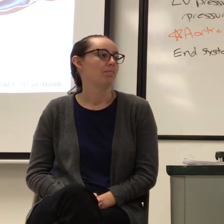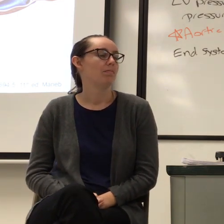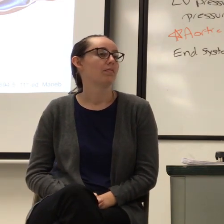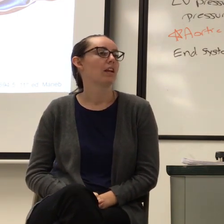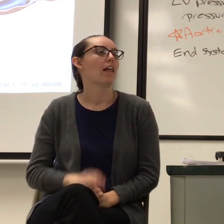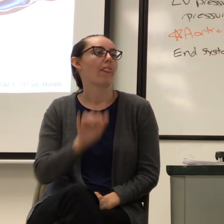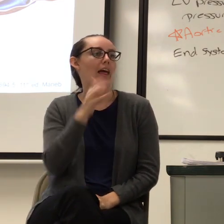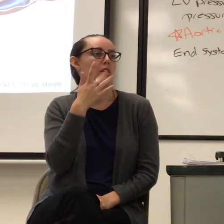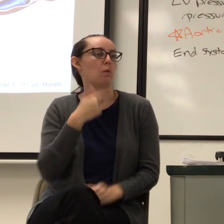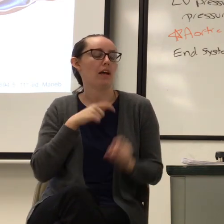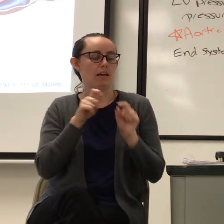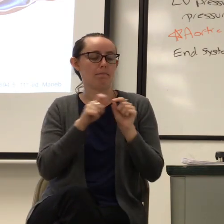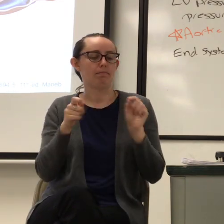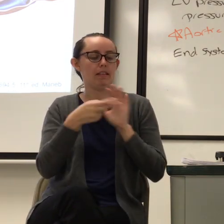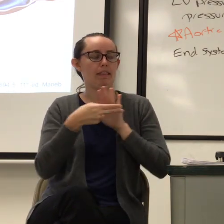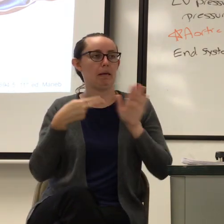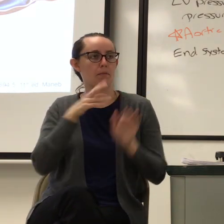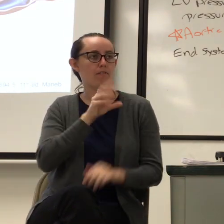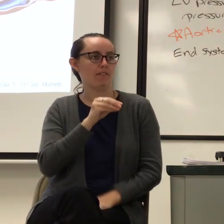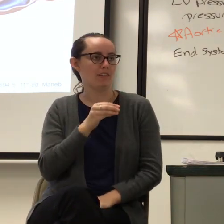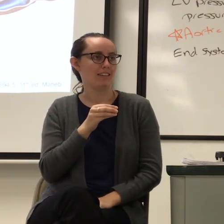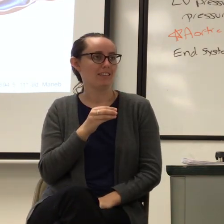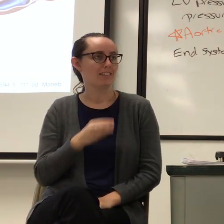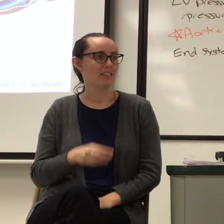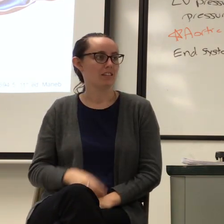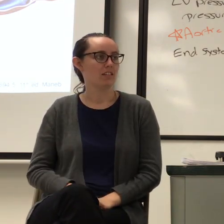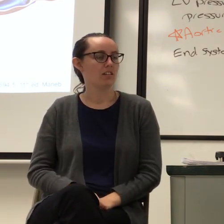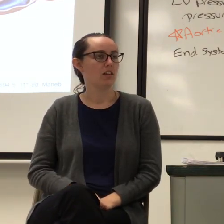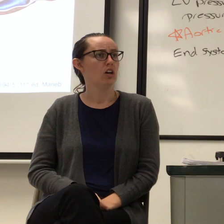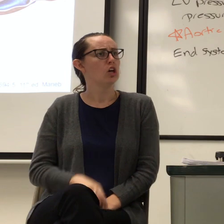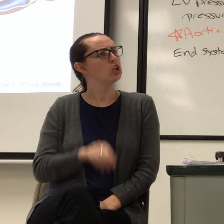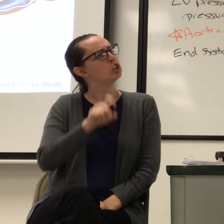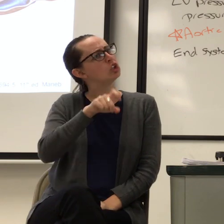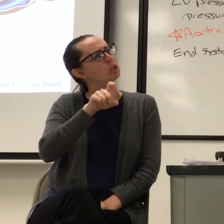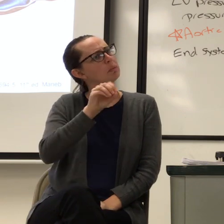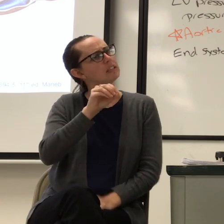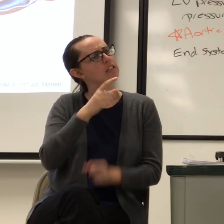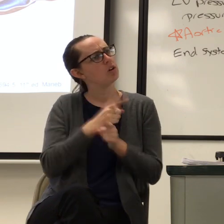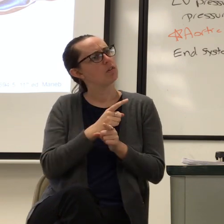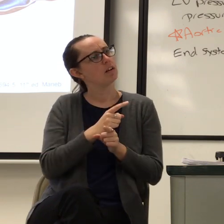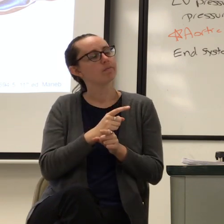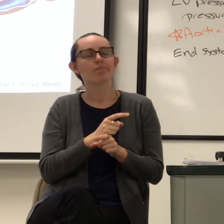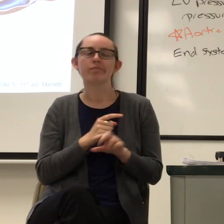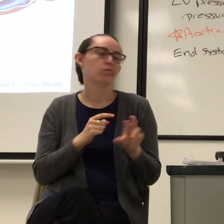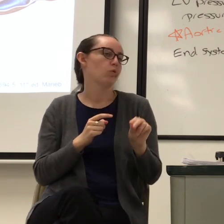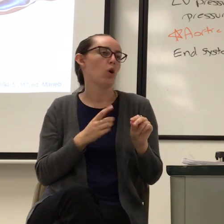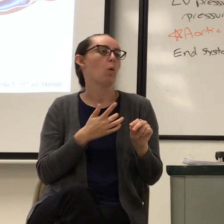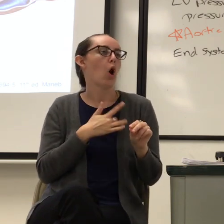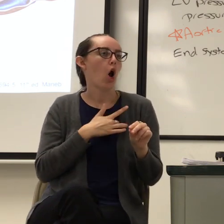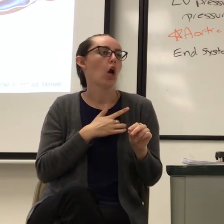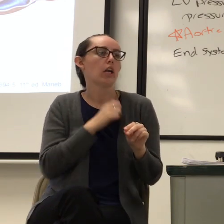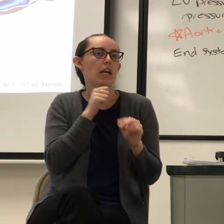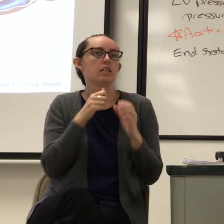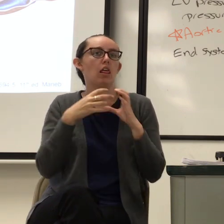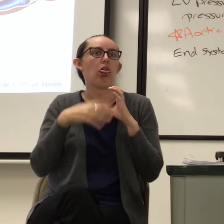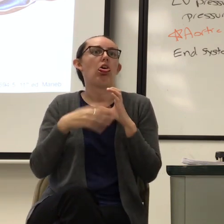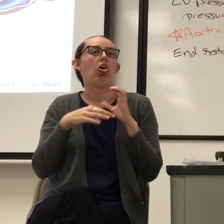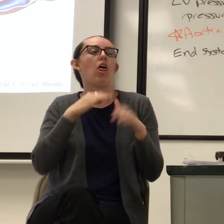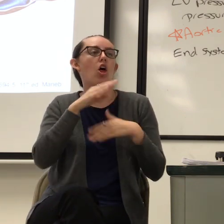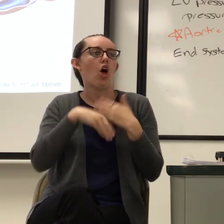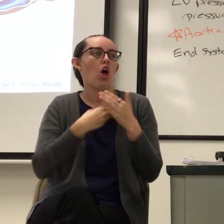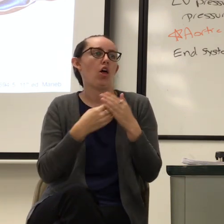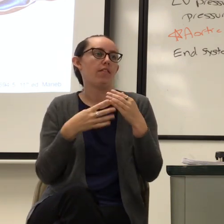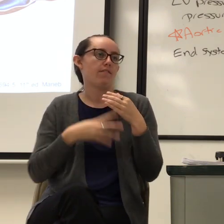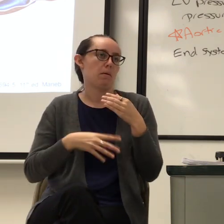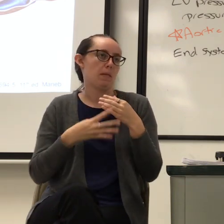That's why I put the 50 there, right? Because like, you don't push, it should be 0, right? No, the heart doesn't push it all out. Okay. Well, let's